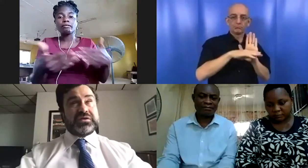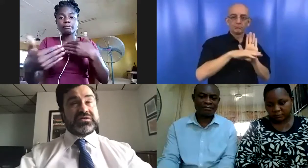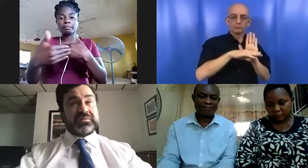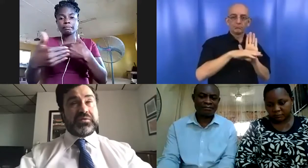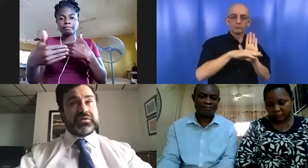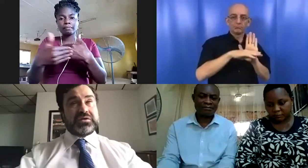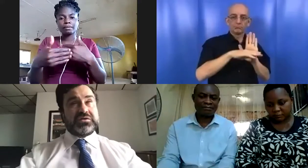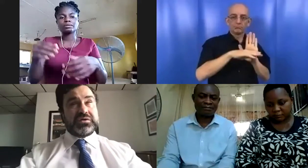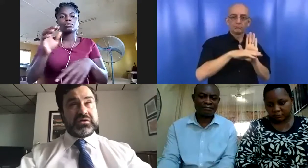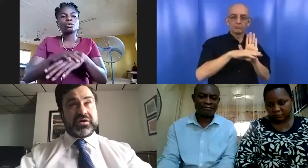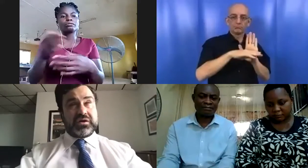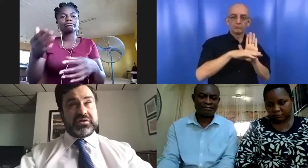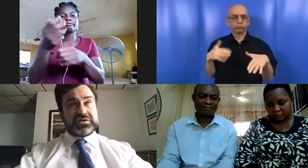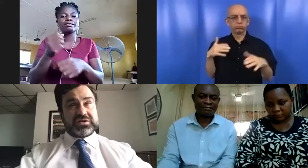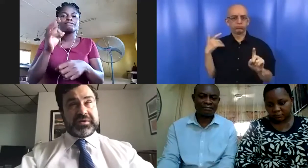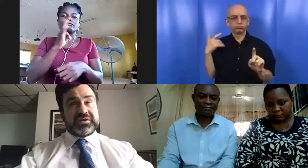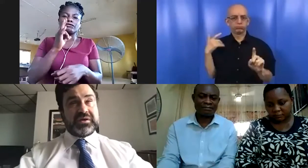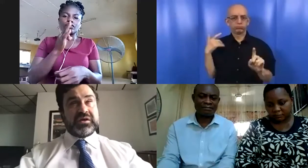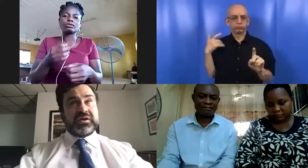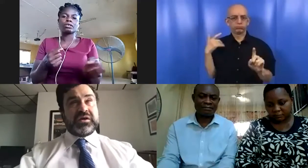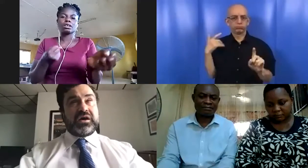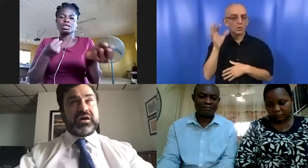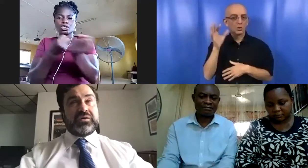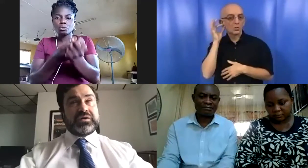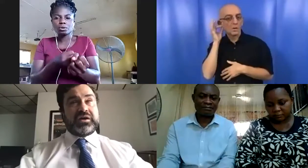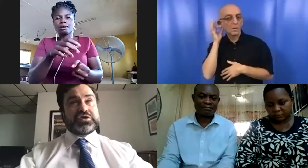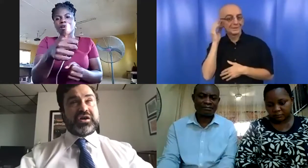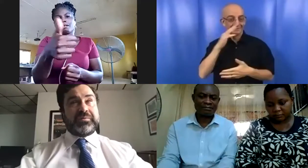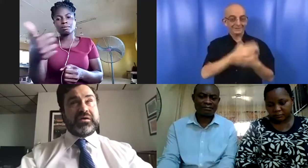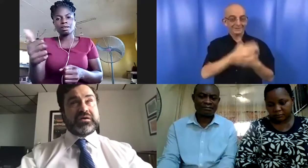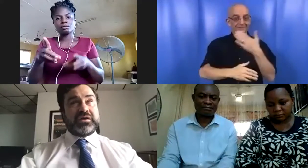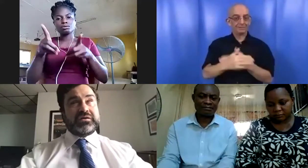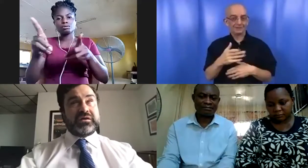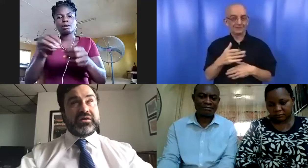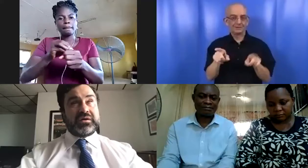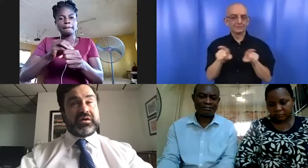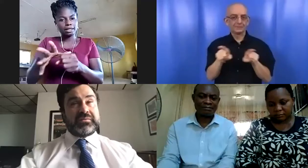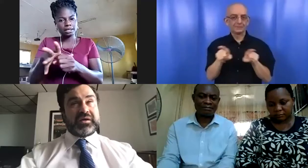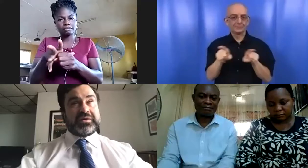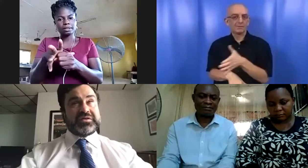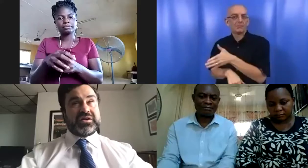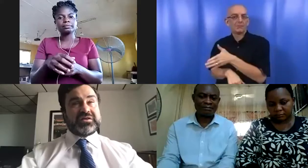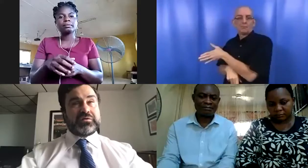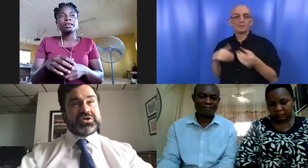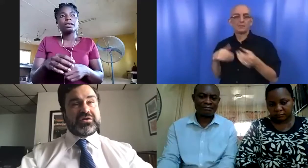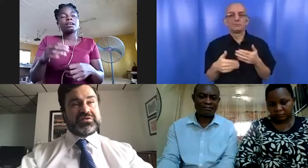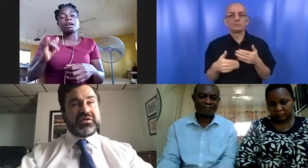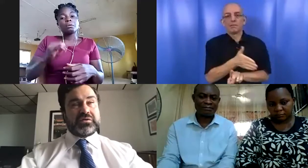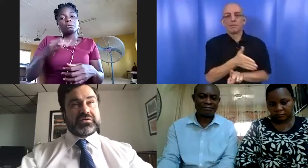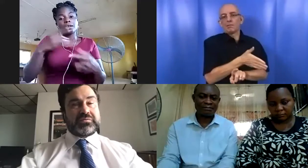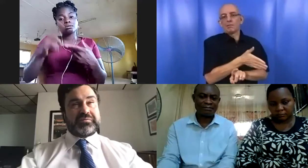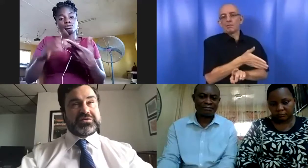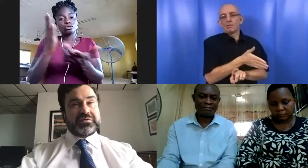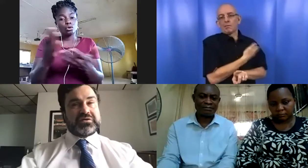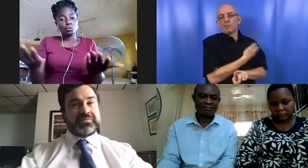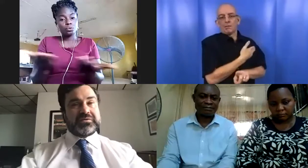food and support during this pandemic. I would like to stop here, and in my capacity as the co-chair of the stakeholder